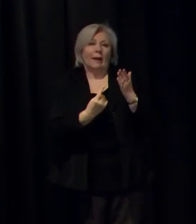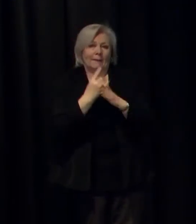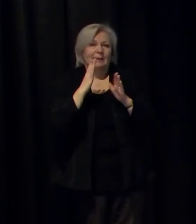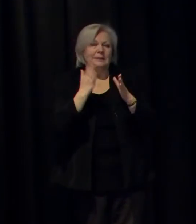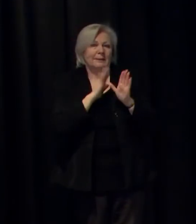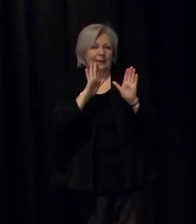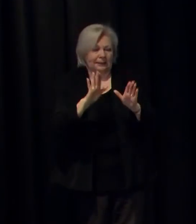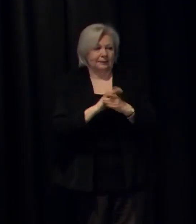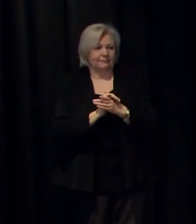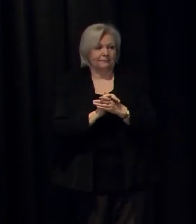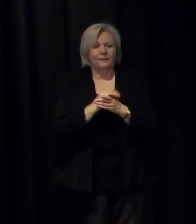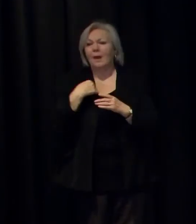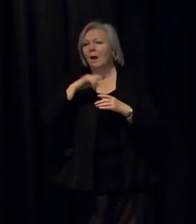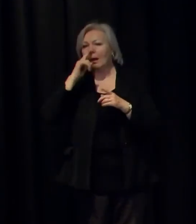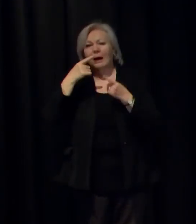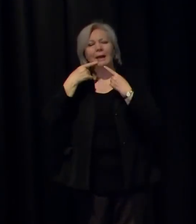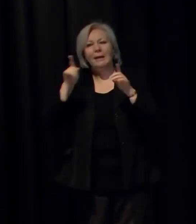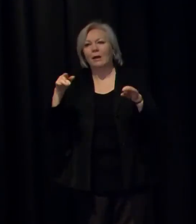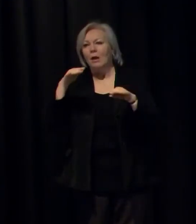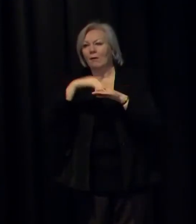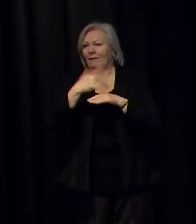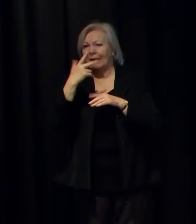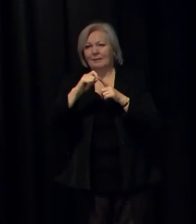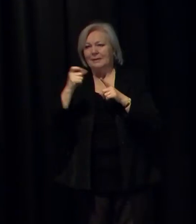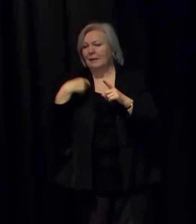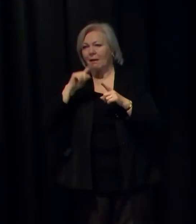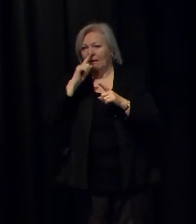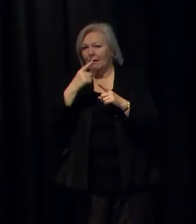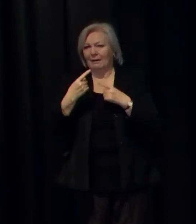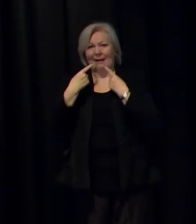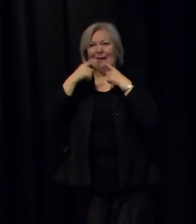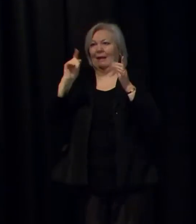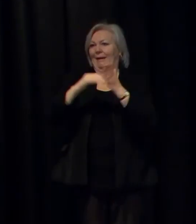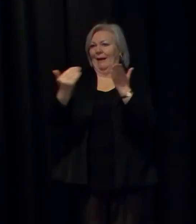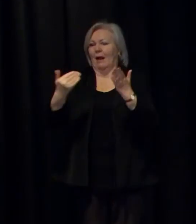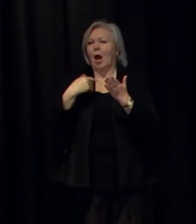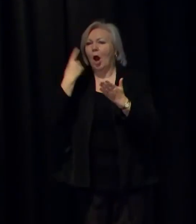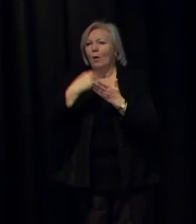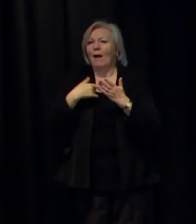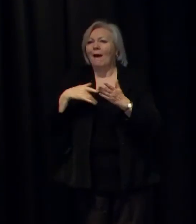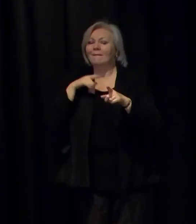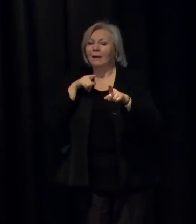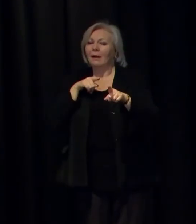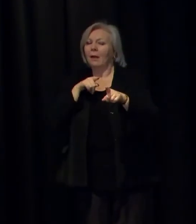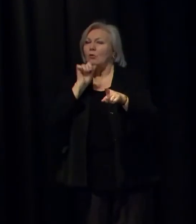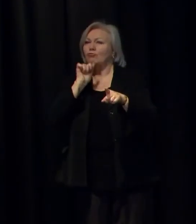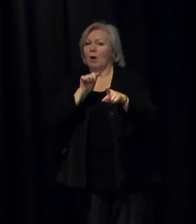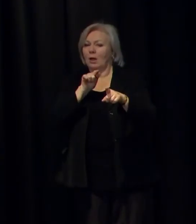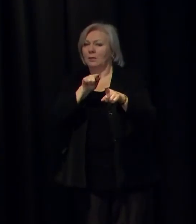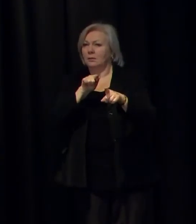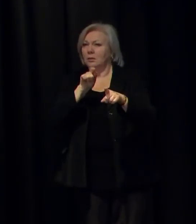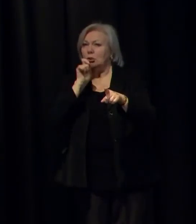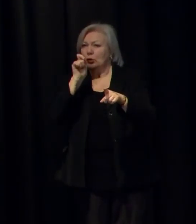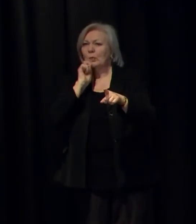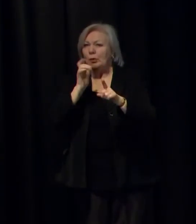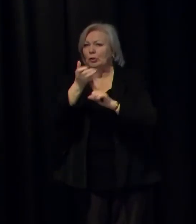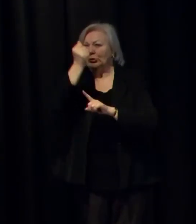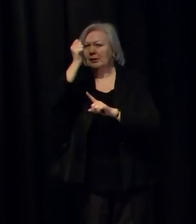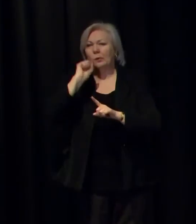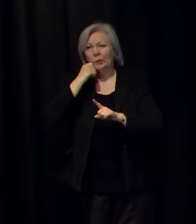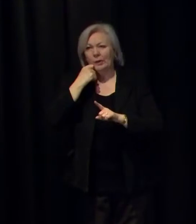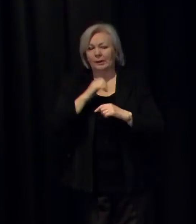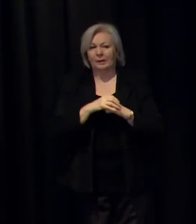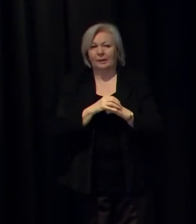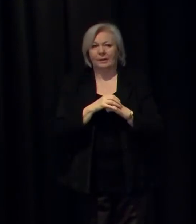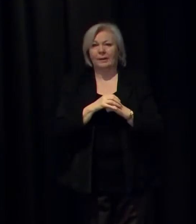any announcements about 80%, other than to say we're on track. I think today shows you that where we can go further, then we're